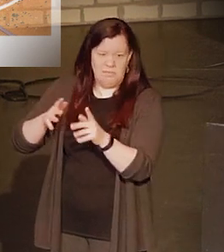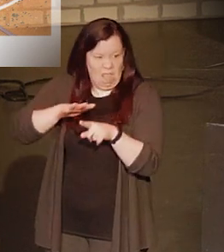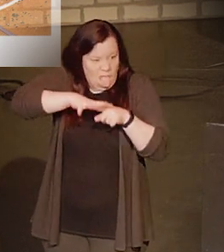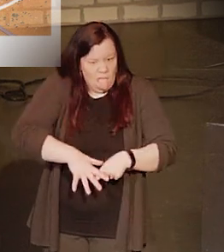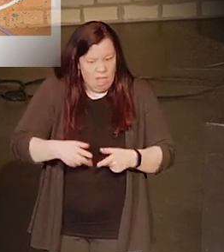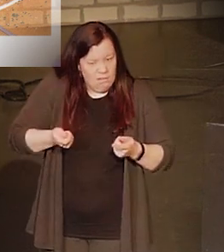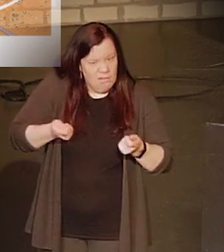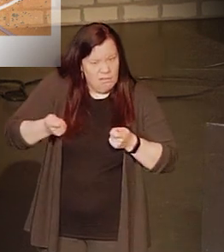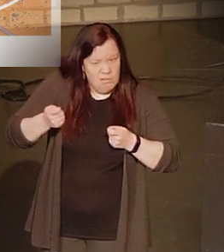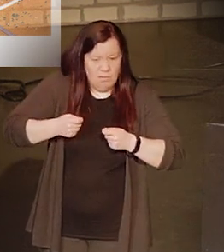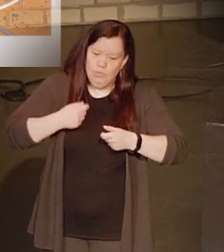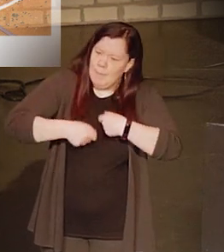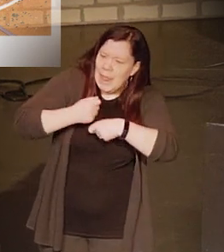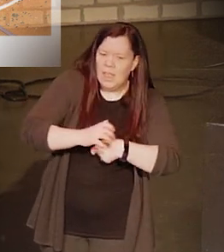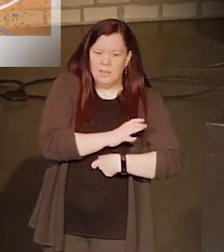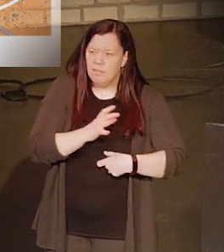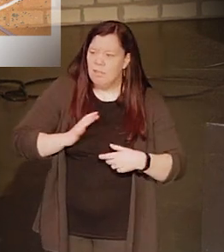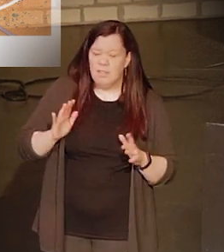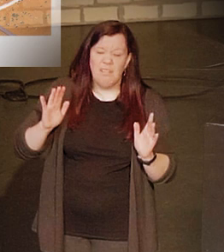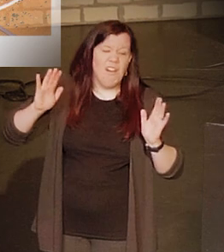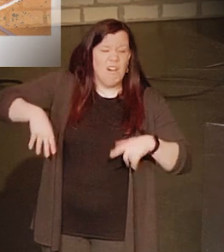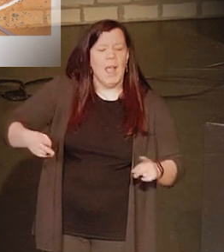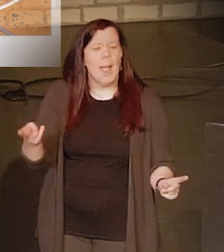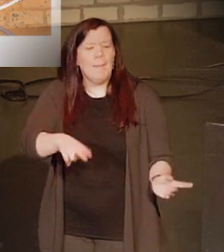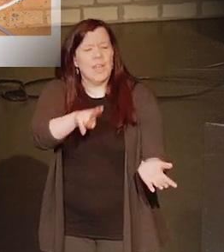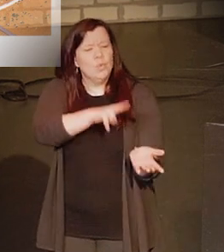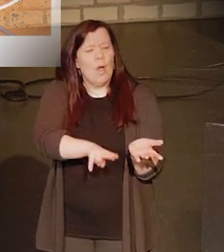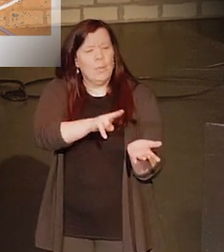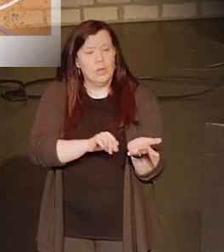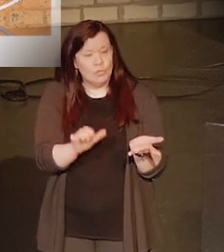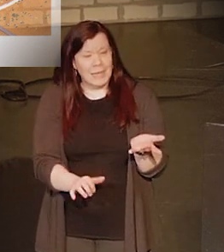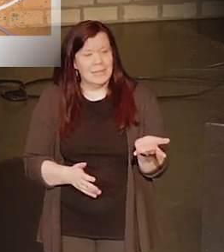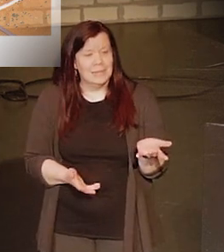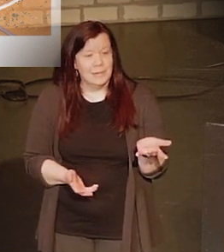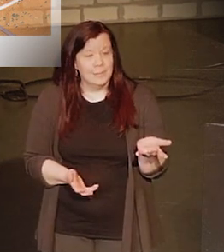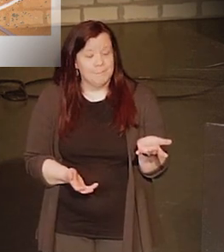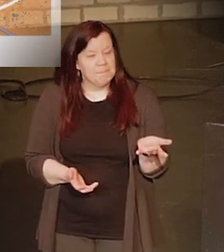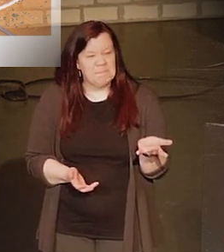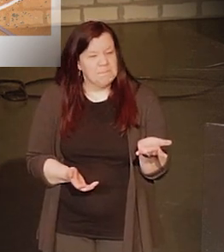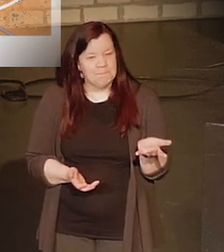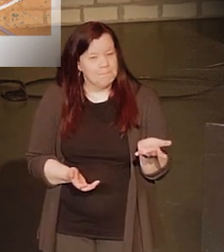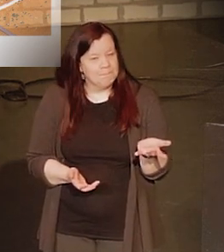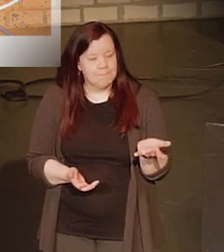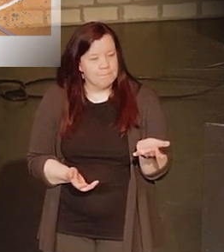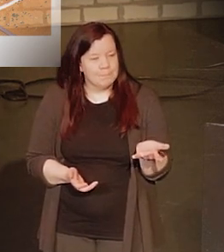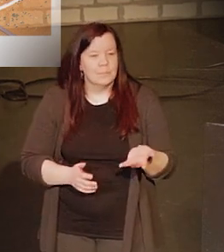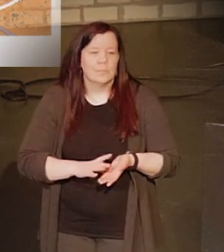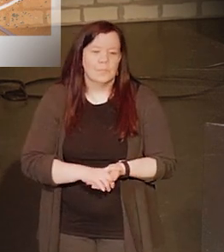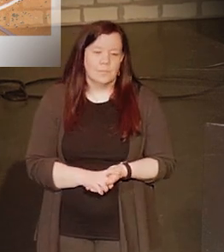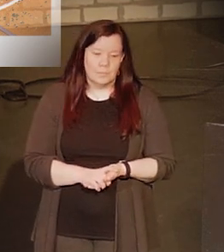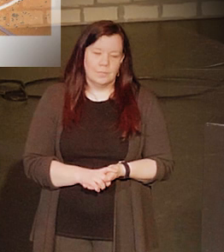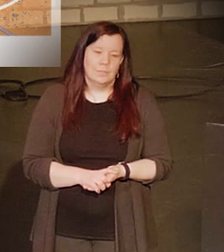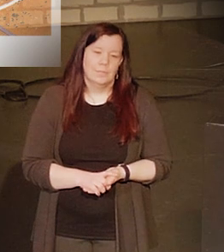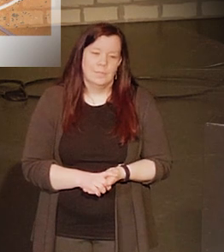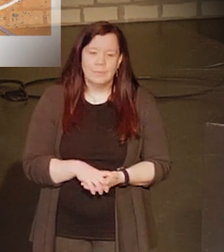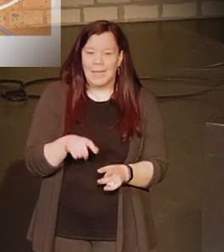tyrannical period, bit of an uprising, bit of a rebellion, back to business as usual. But not in any way. Because